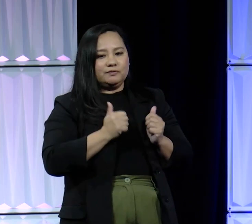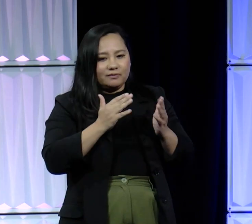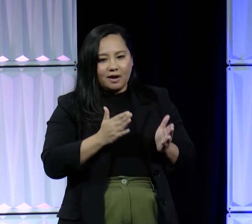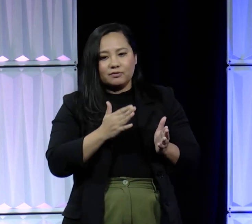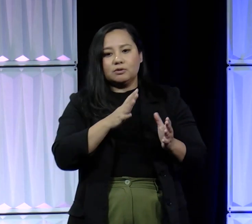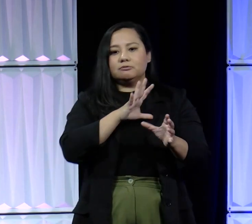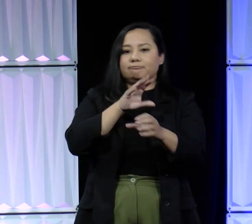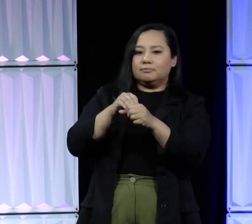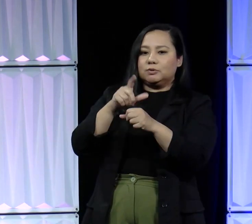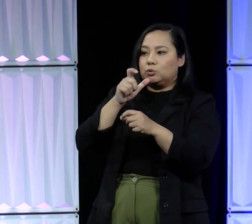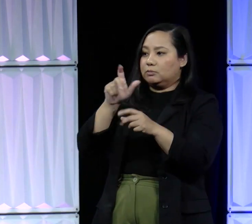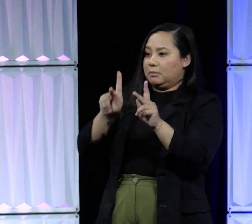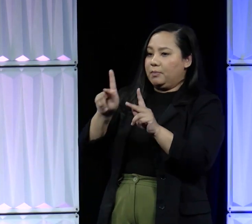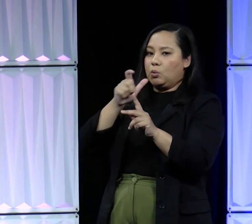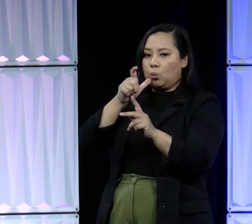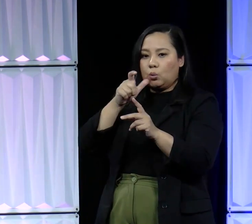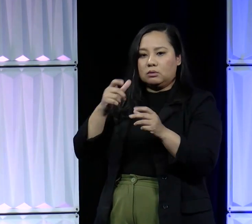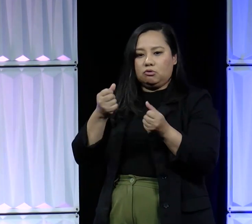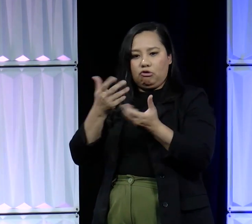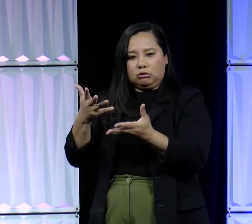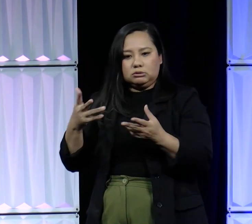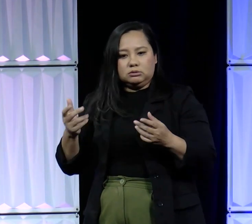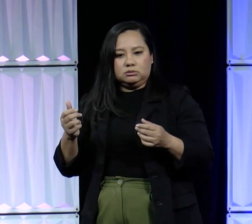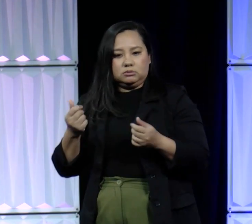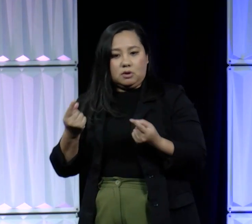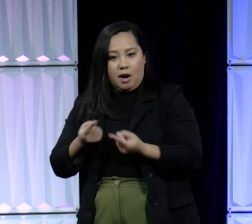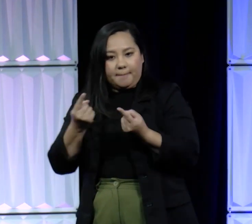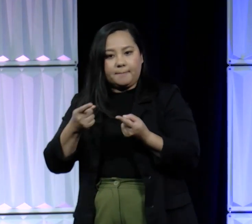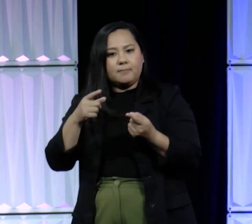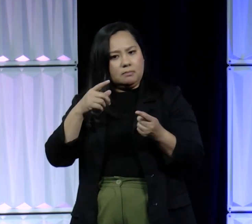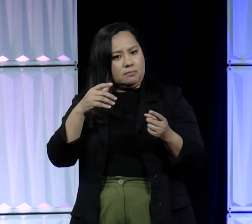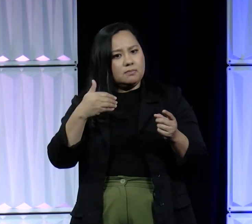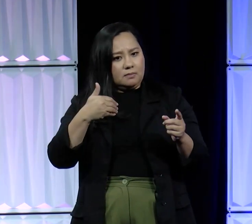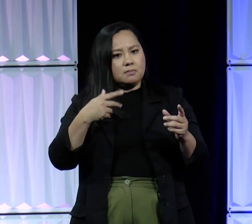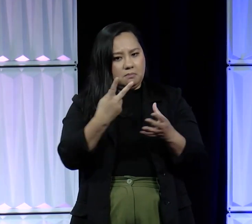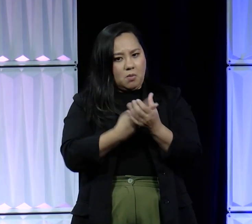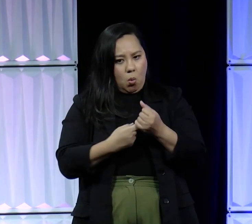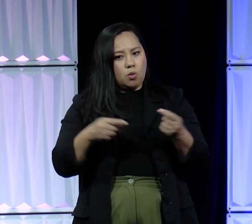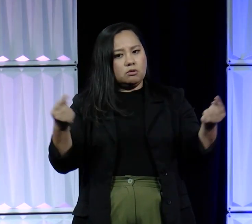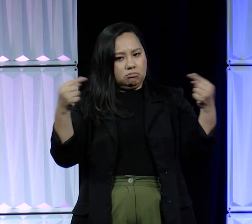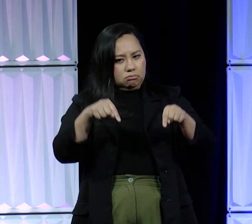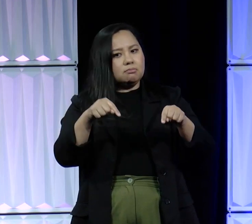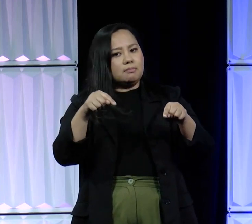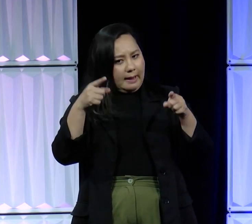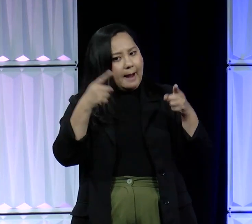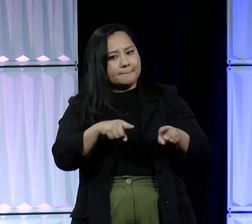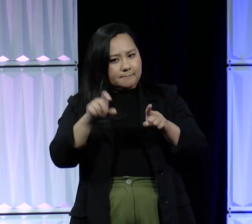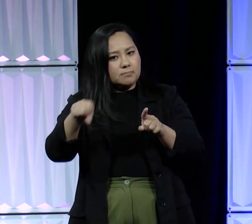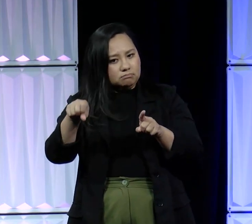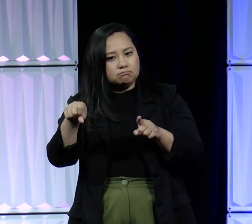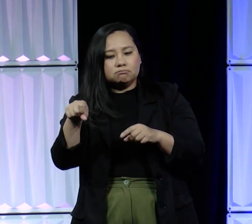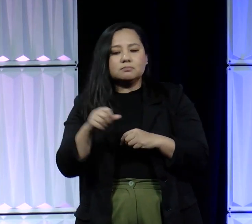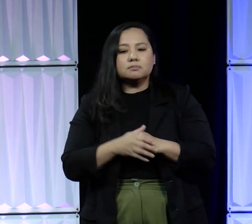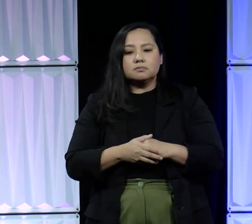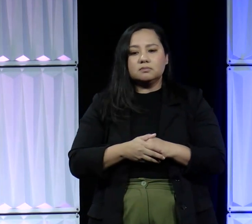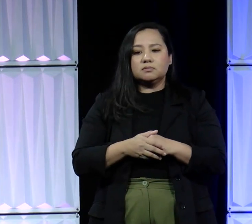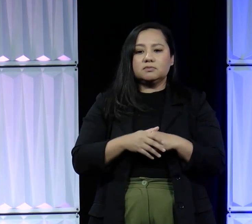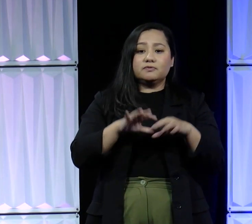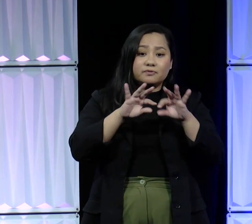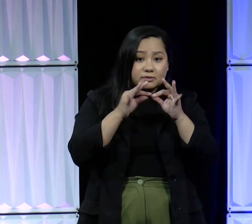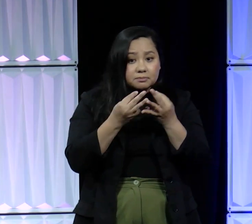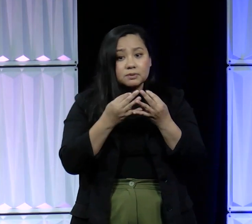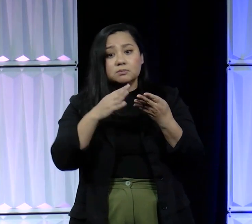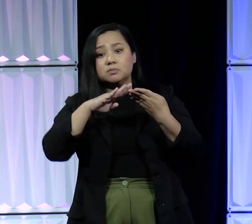them take accountability and truly transform their behavior, are happening. We're skilling up families and communities and changing